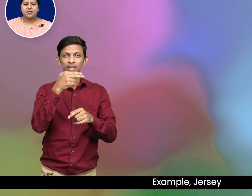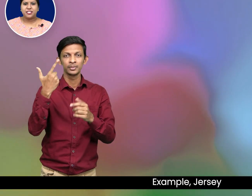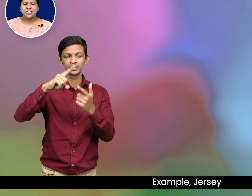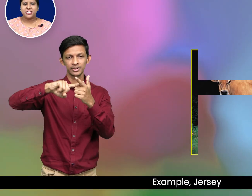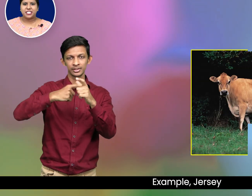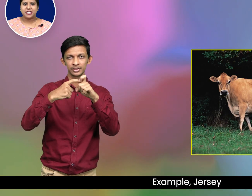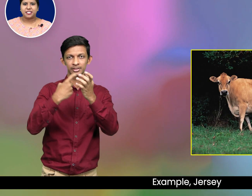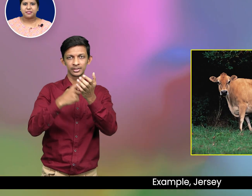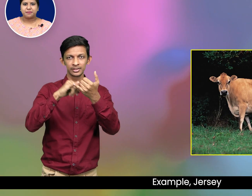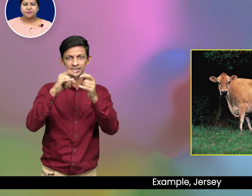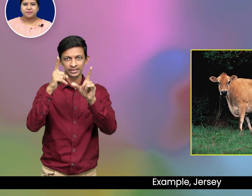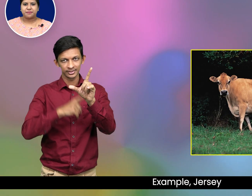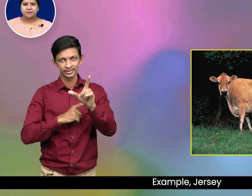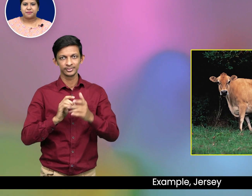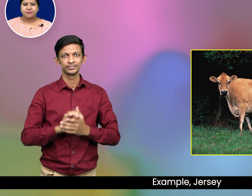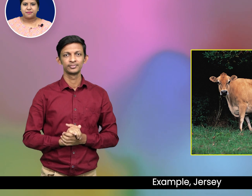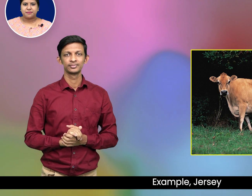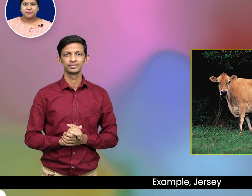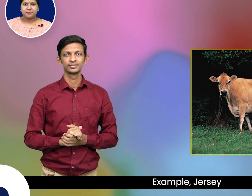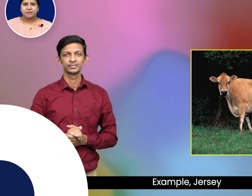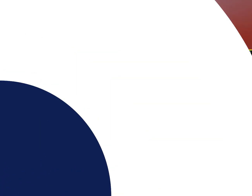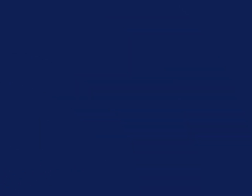Example, Jersey.